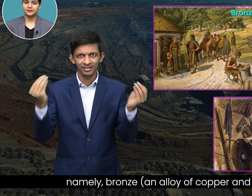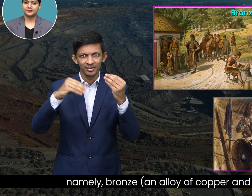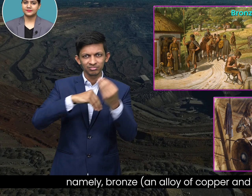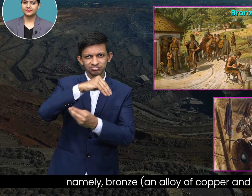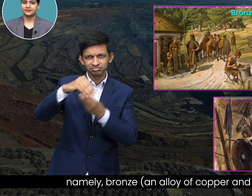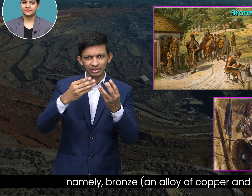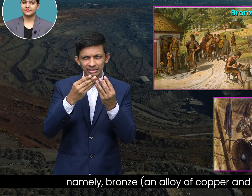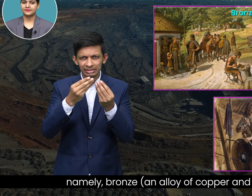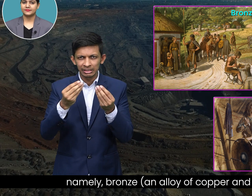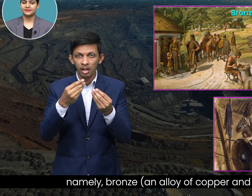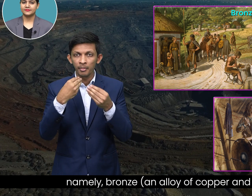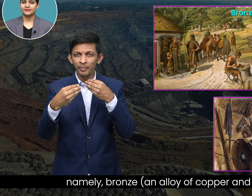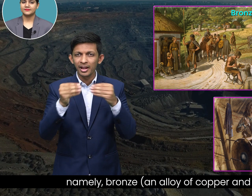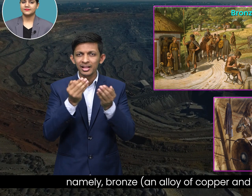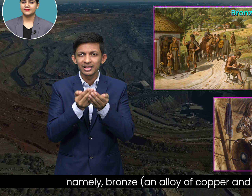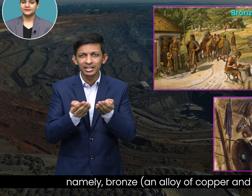iron.